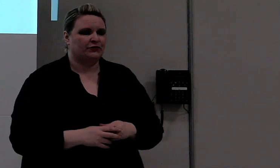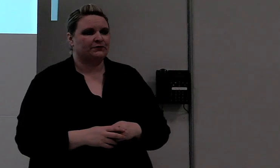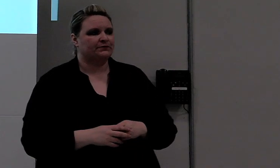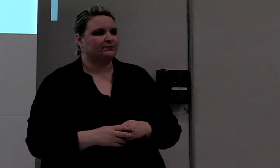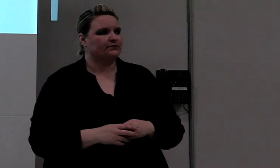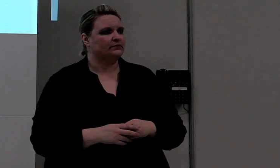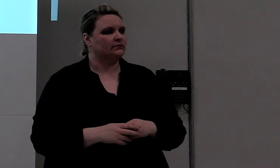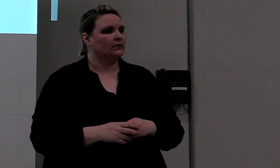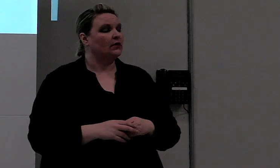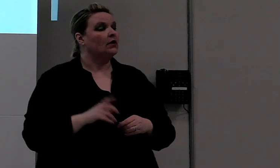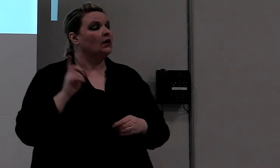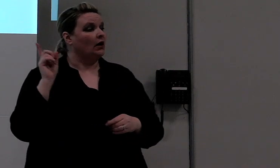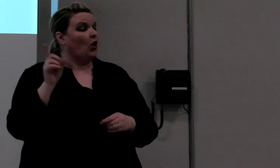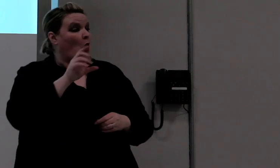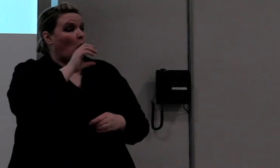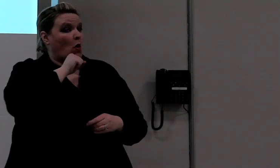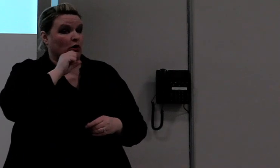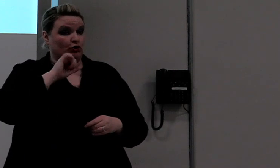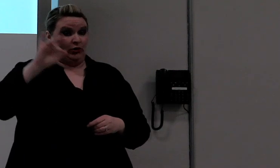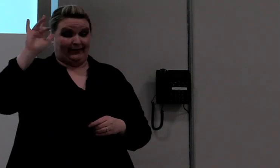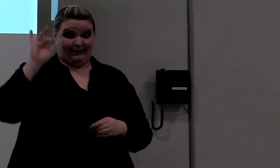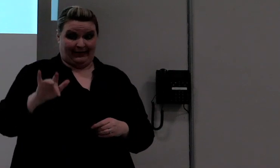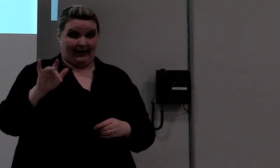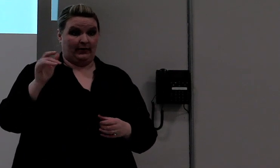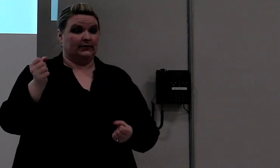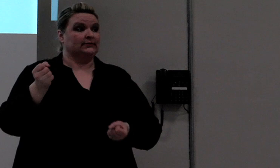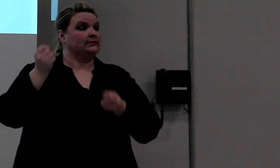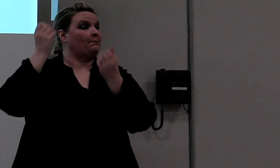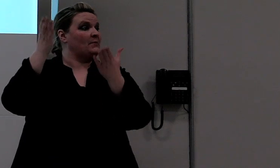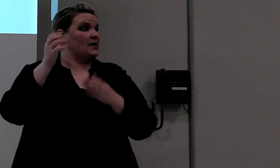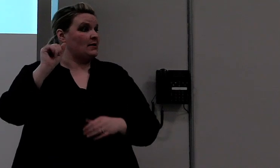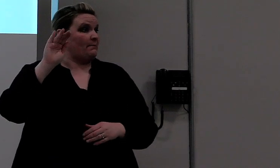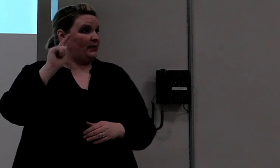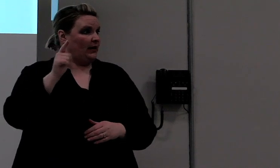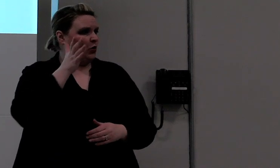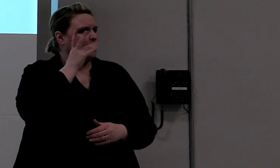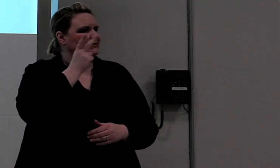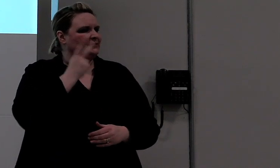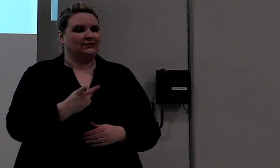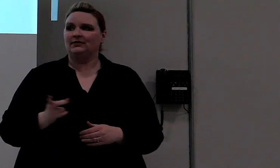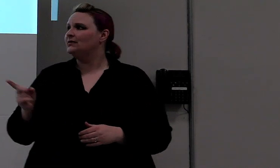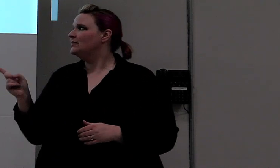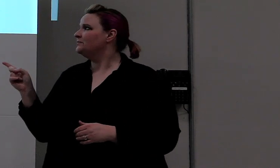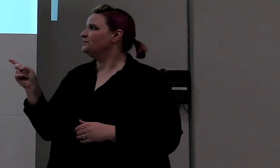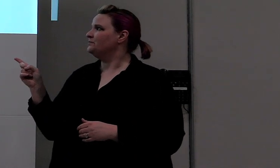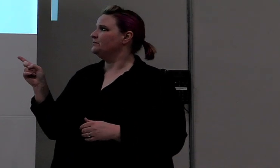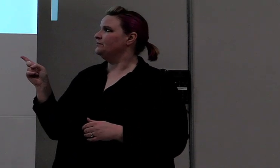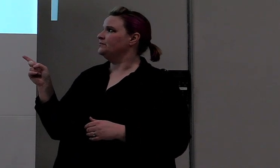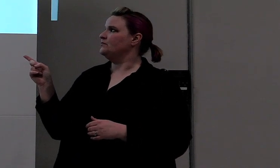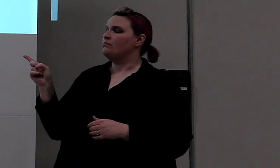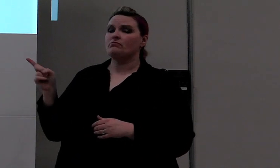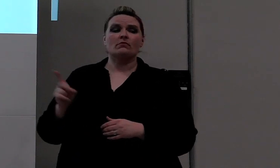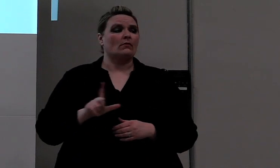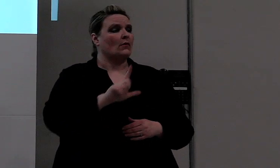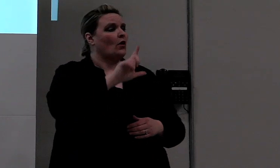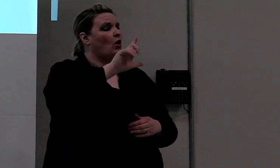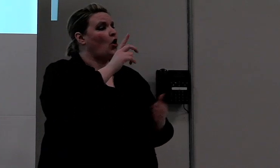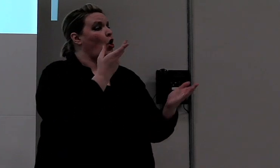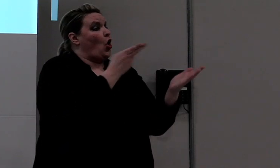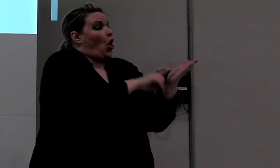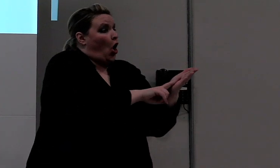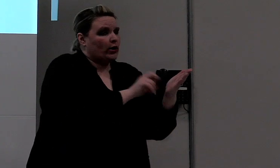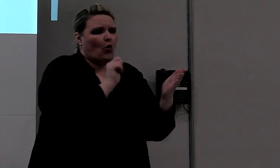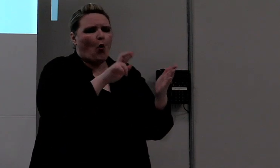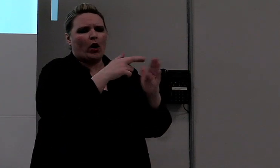So once you hit that orange button, Submit Appeal, you come to this screen, and this is where you log in or register. If you log in, obviously